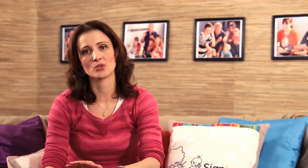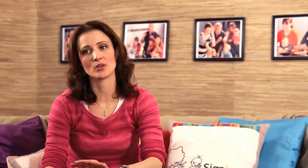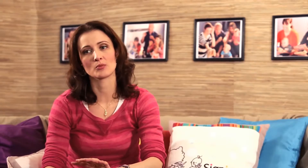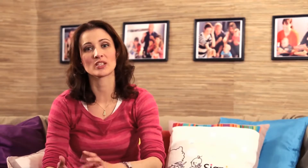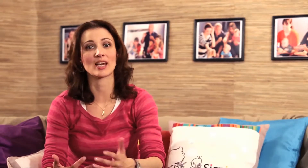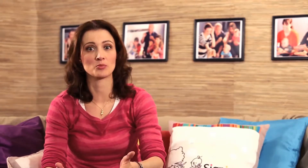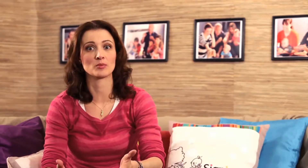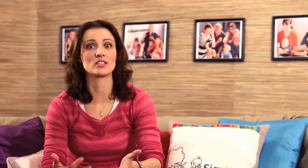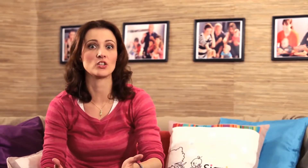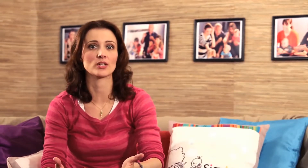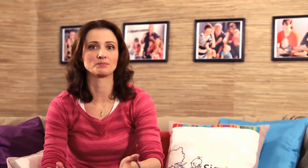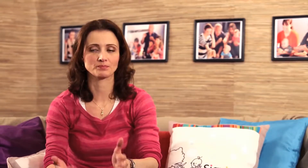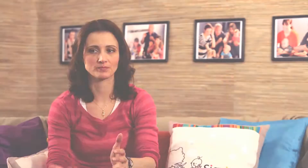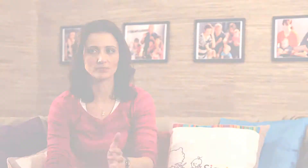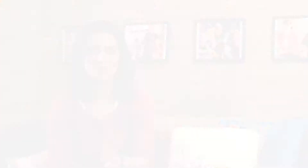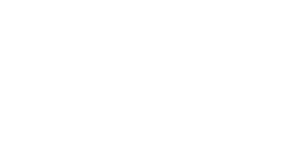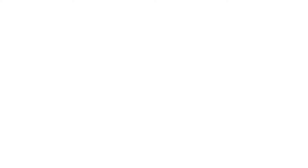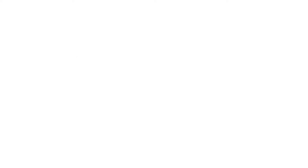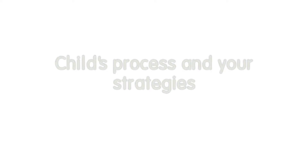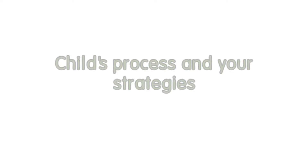to really help them and teach them.